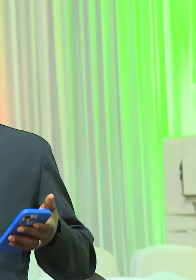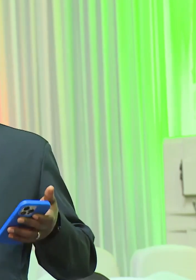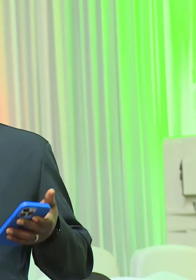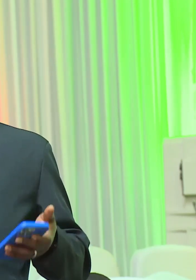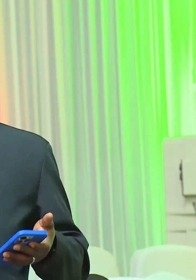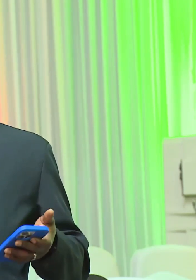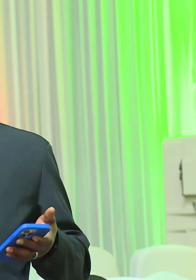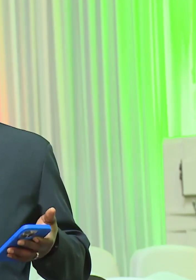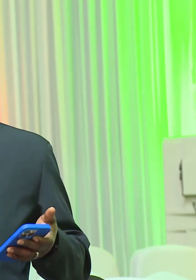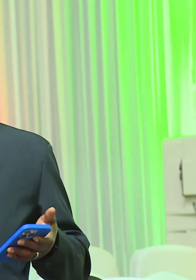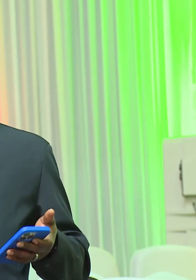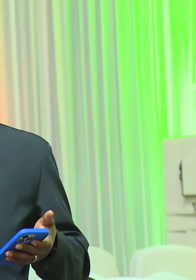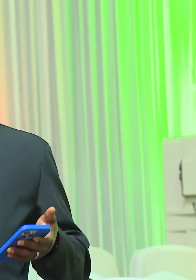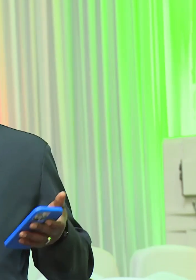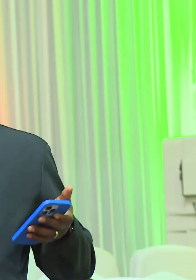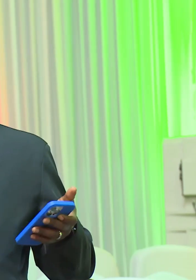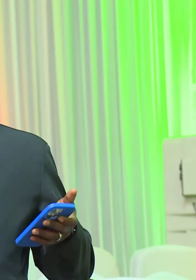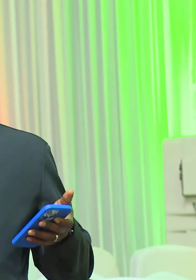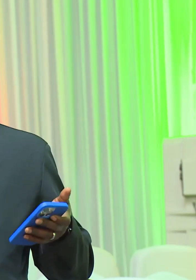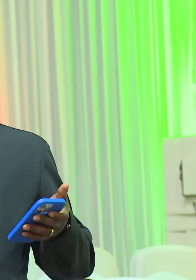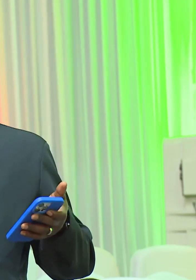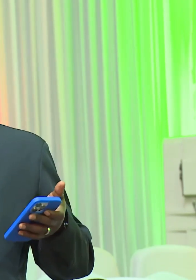the gap between,